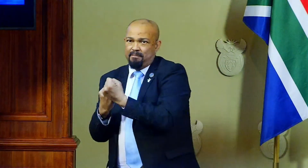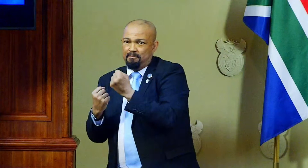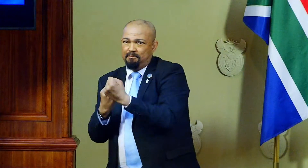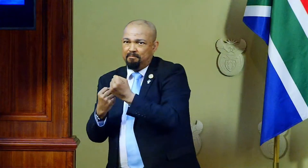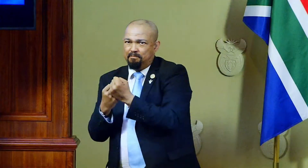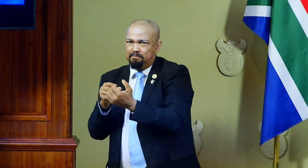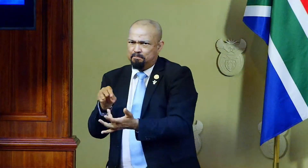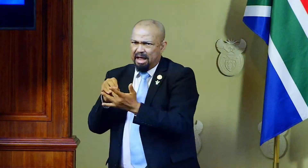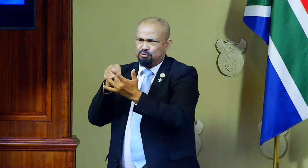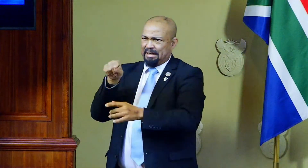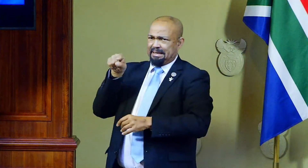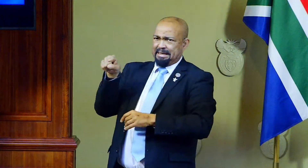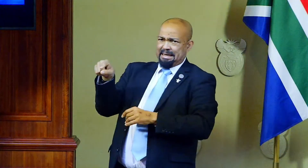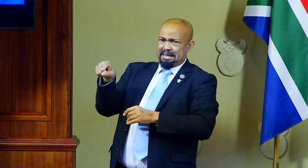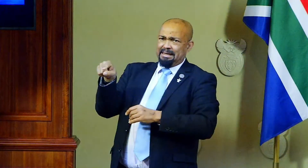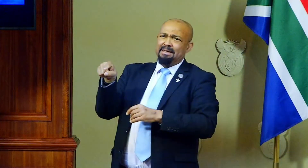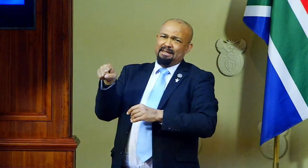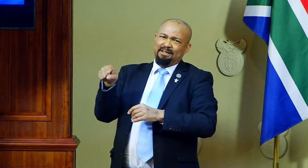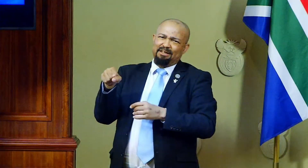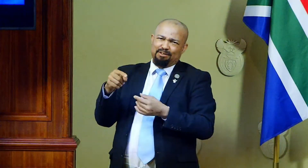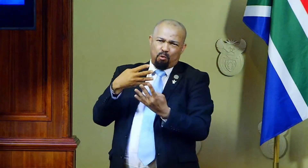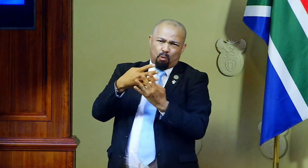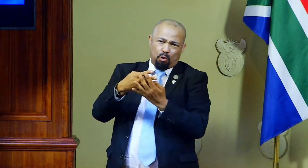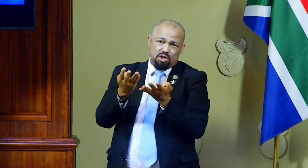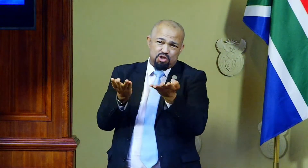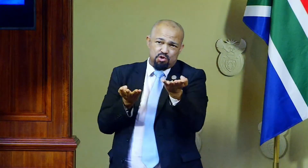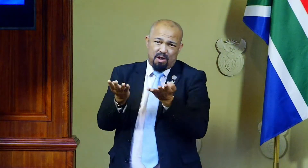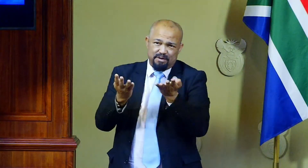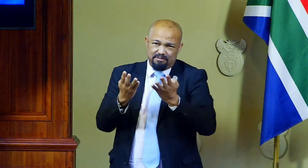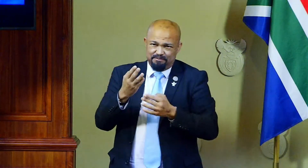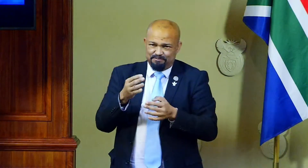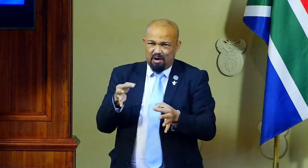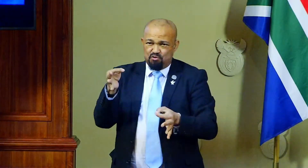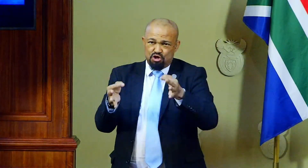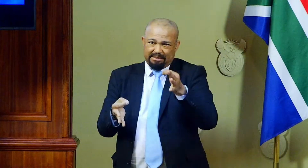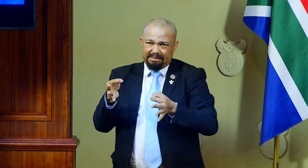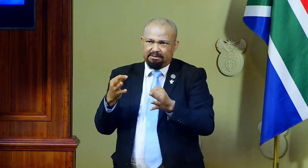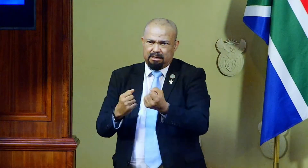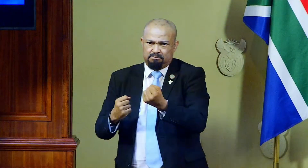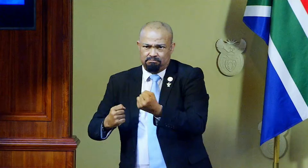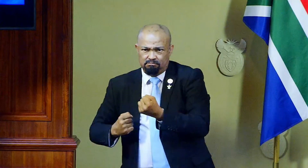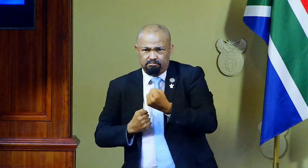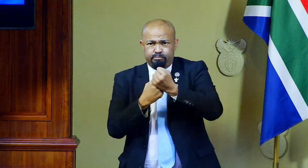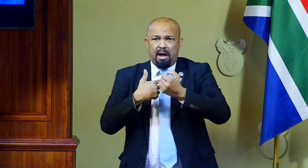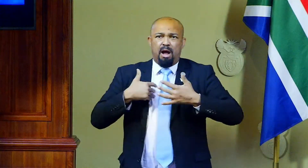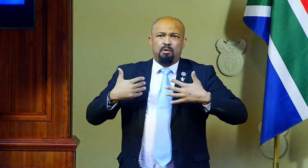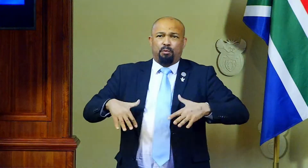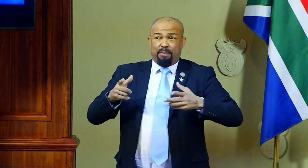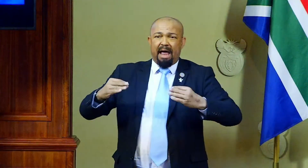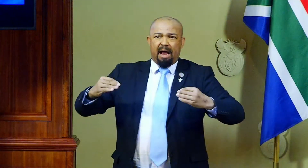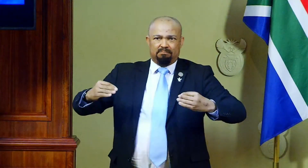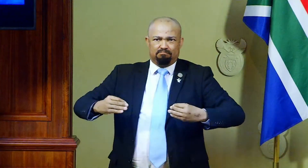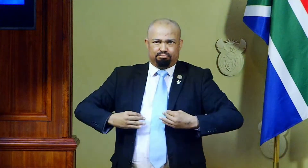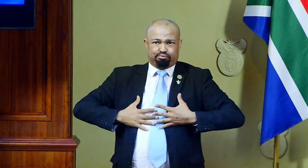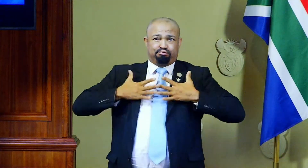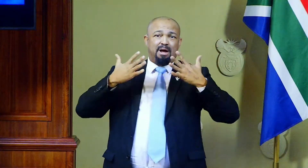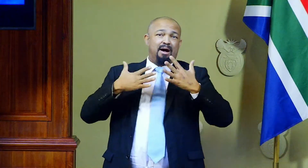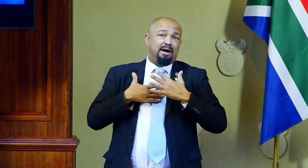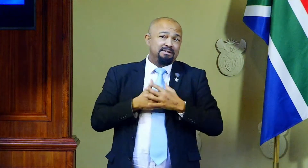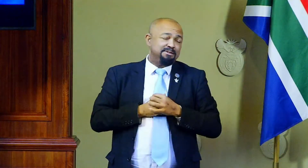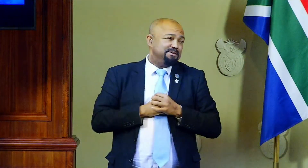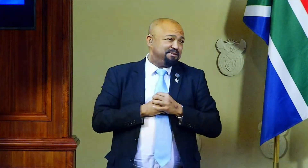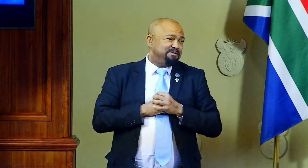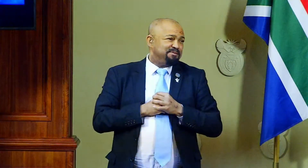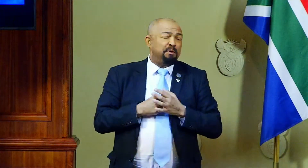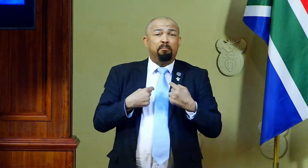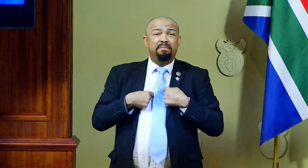National Assembly of Parliament. Thank you for them, and also the Portfolio Committee of Justice that is really